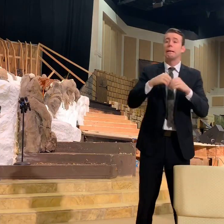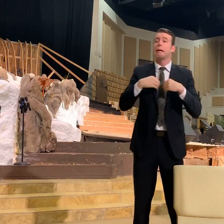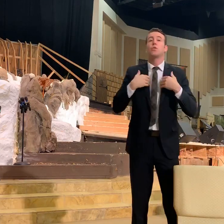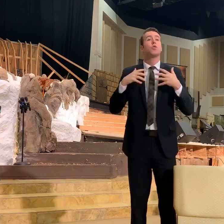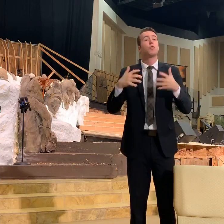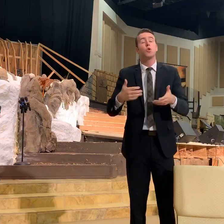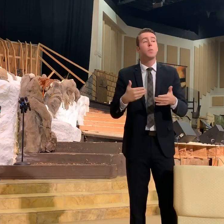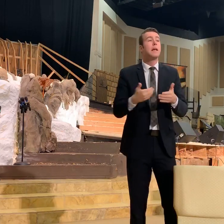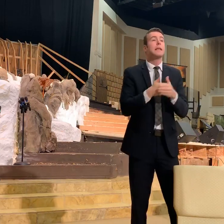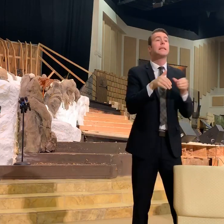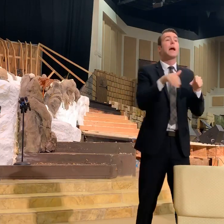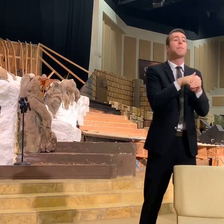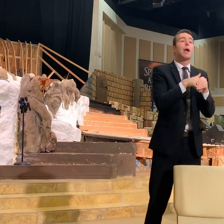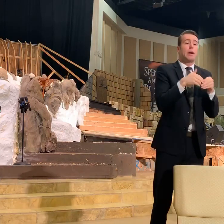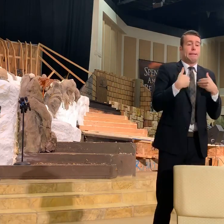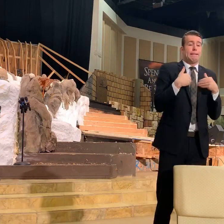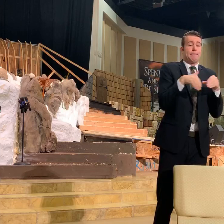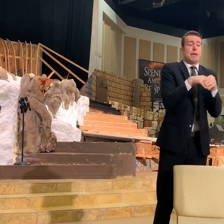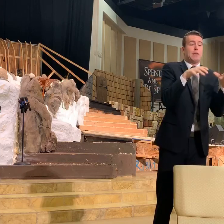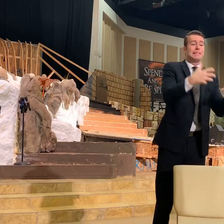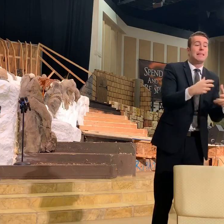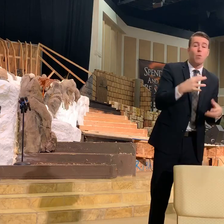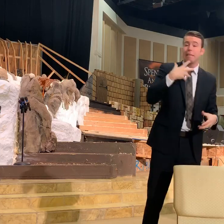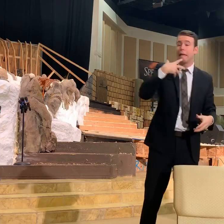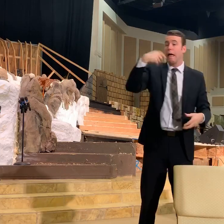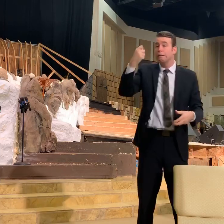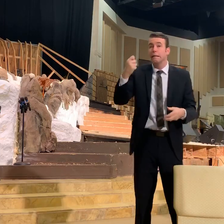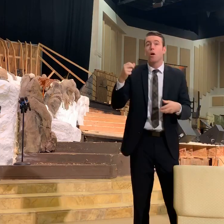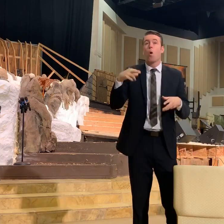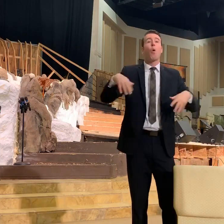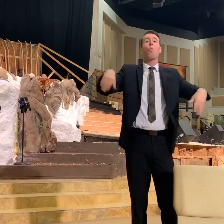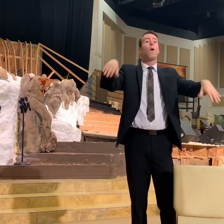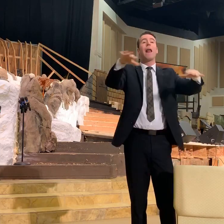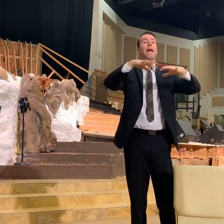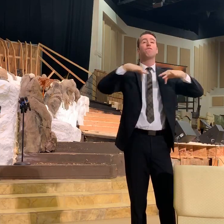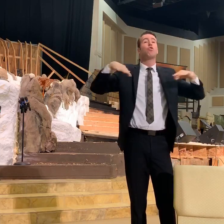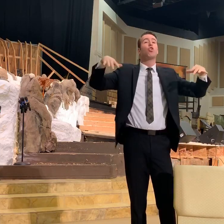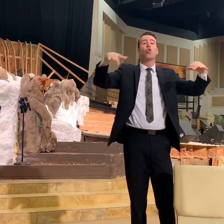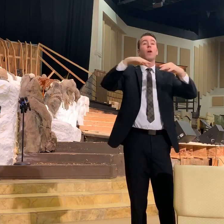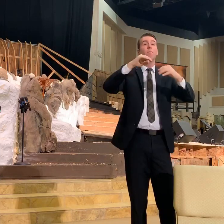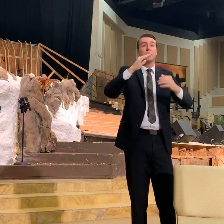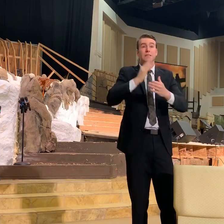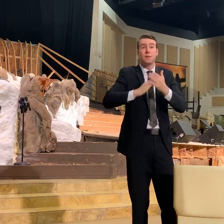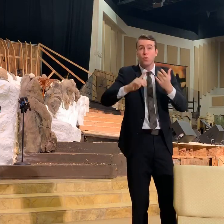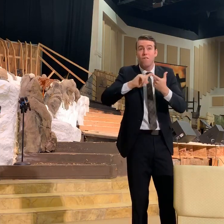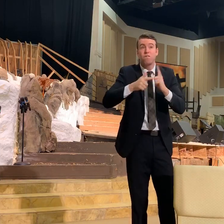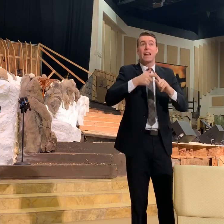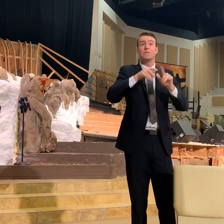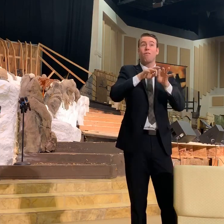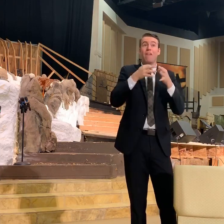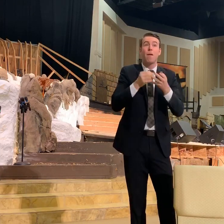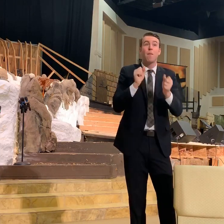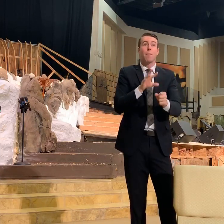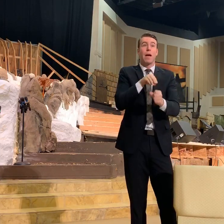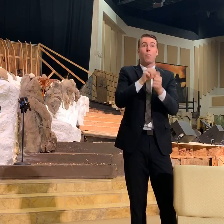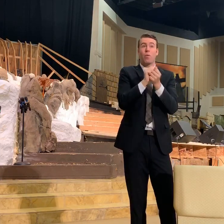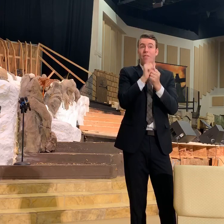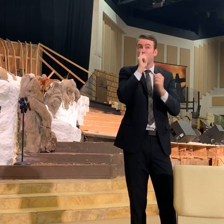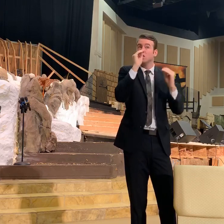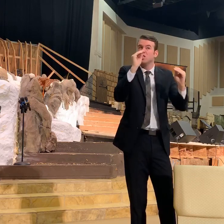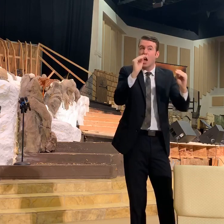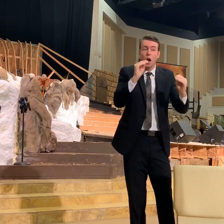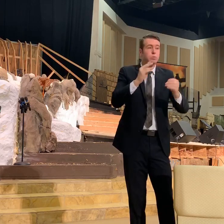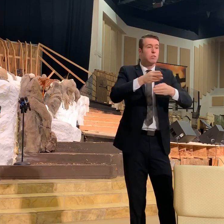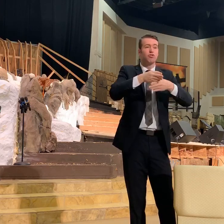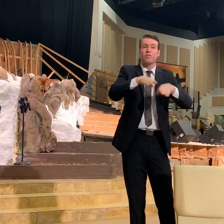or in the young married teams or the elderly or into the body, or you, maybe some of your friends or family will get into false doctrine, will get